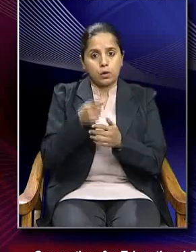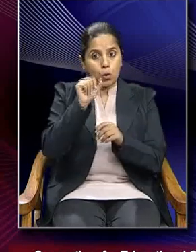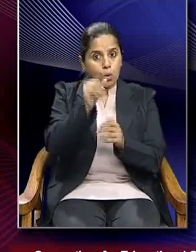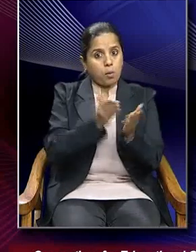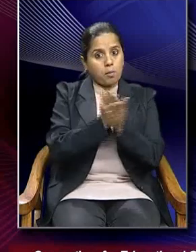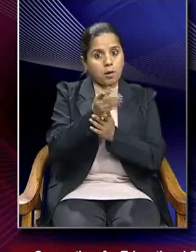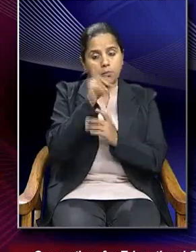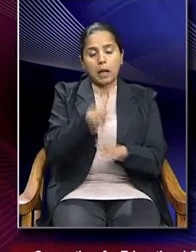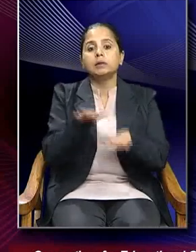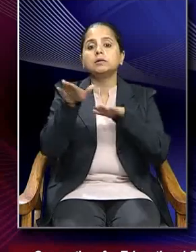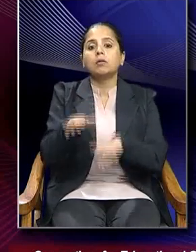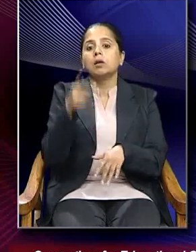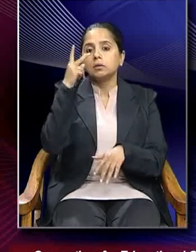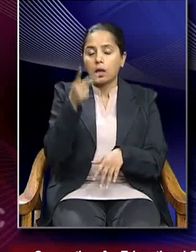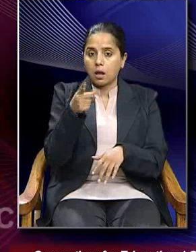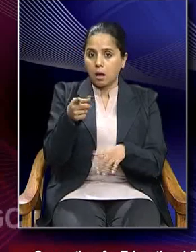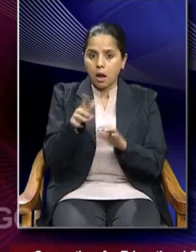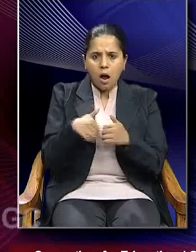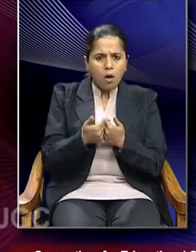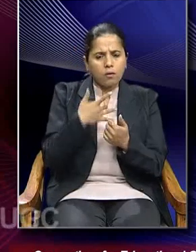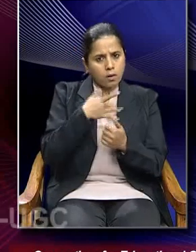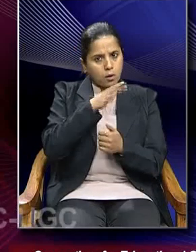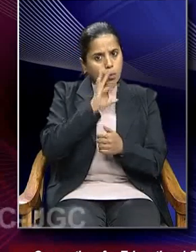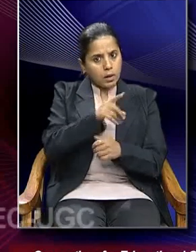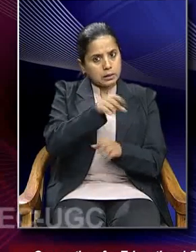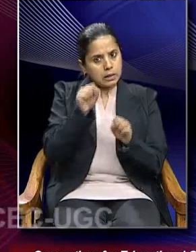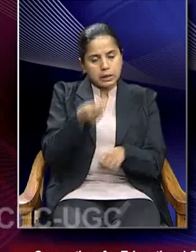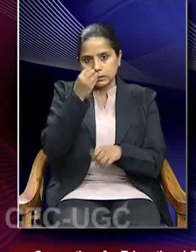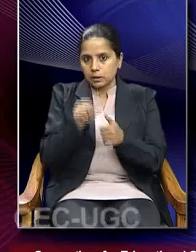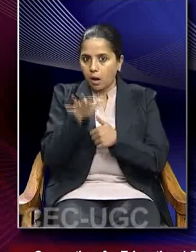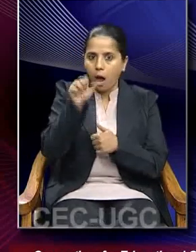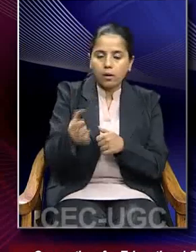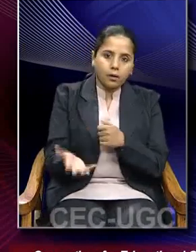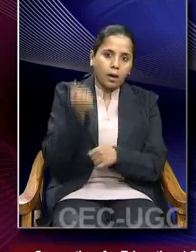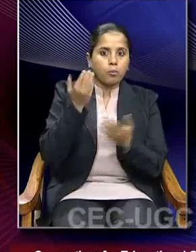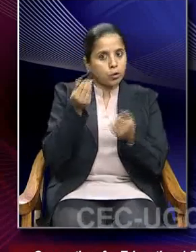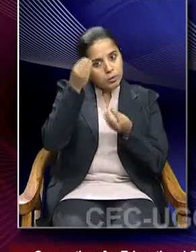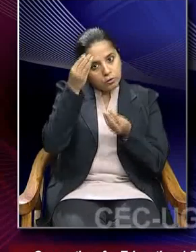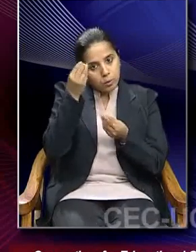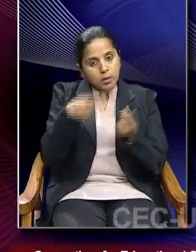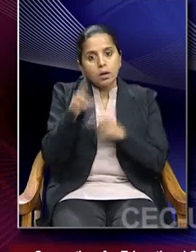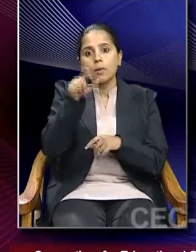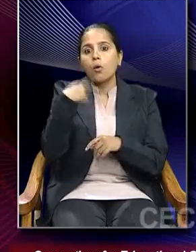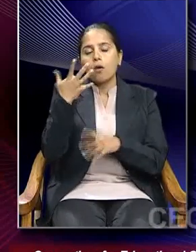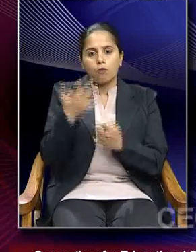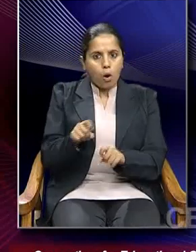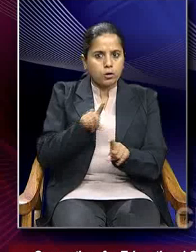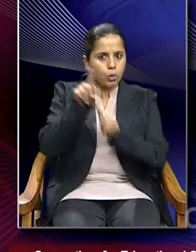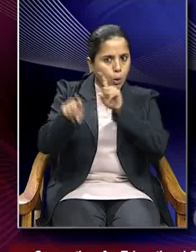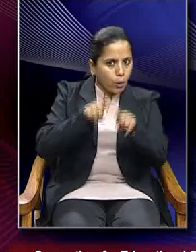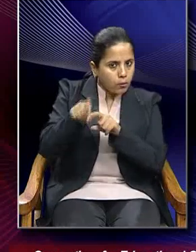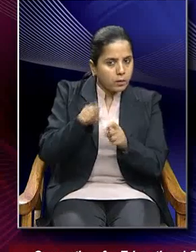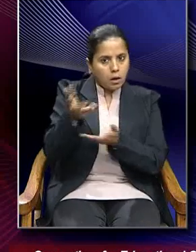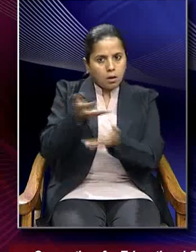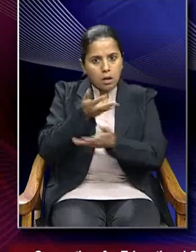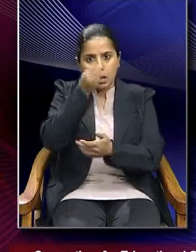has to be dependent on how easily you can access your respondents, how easily you can interact